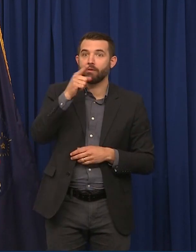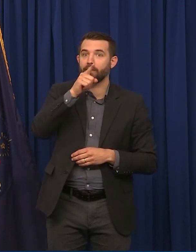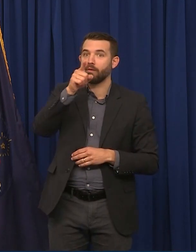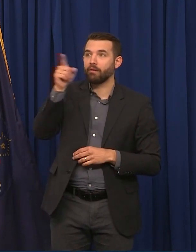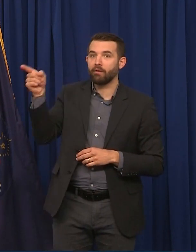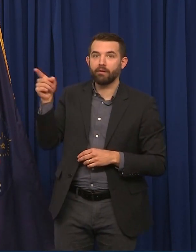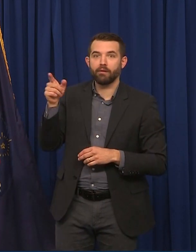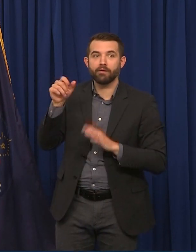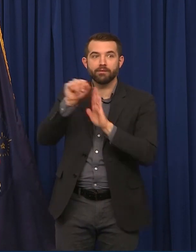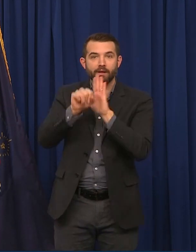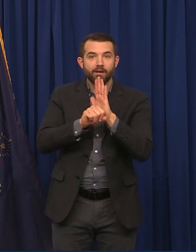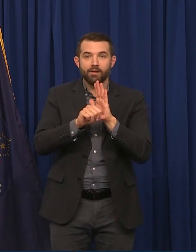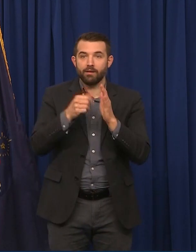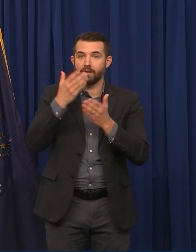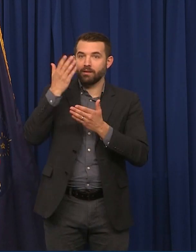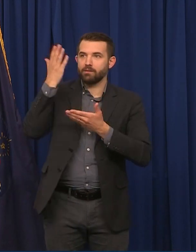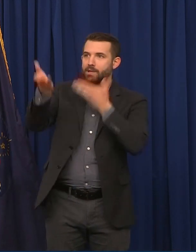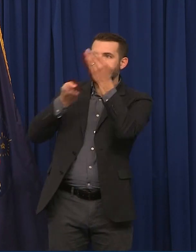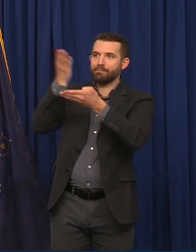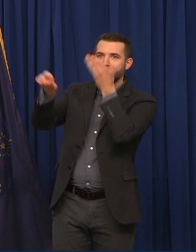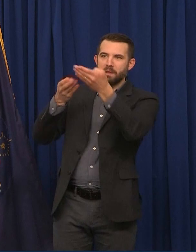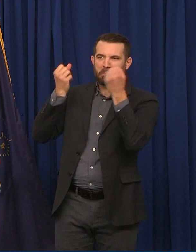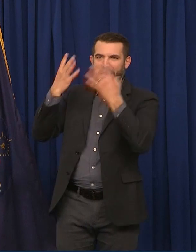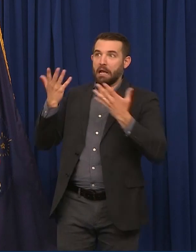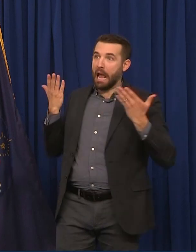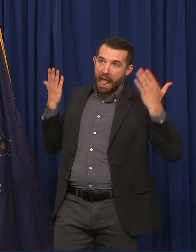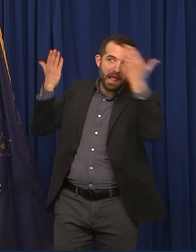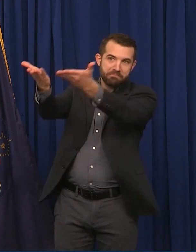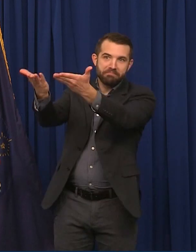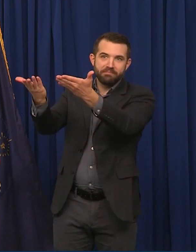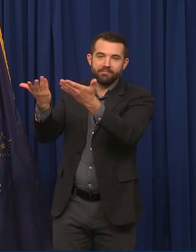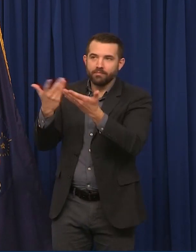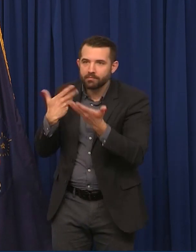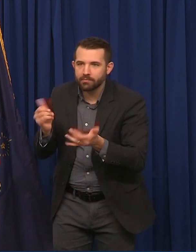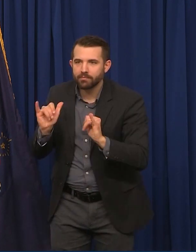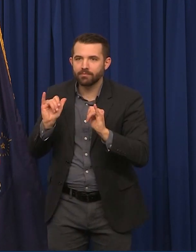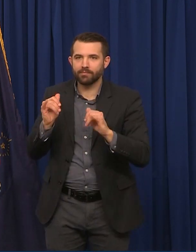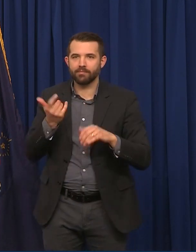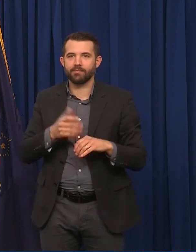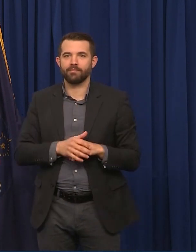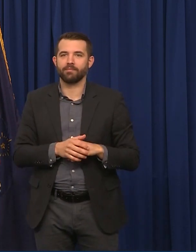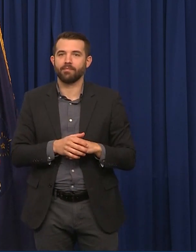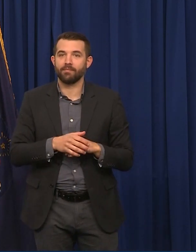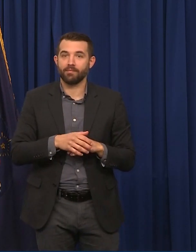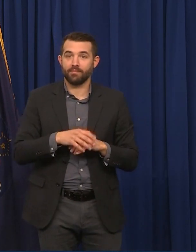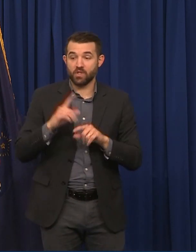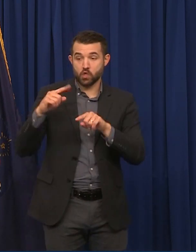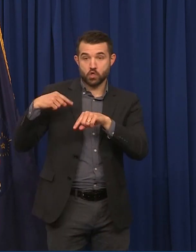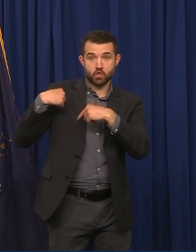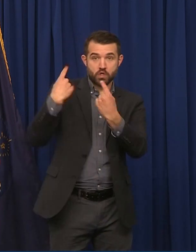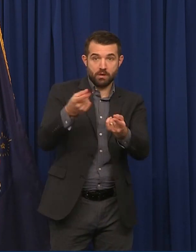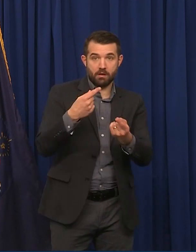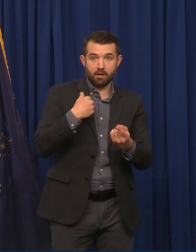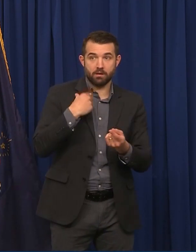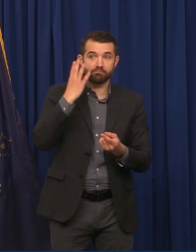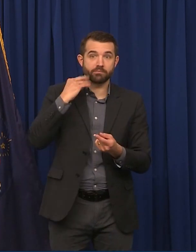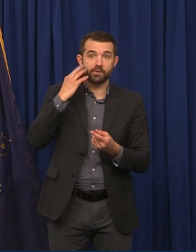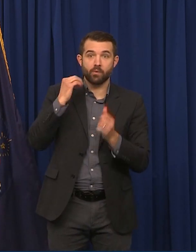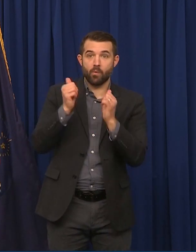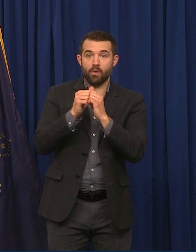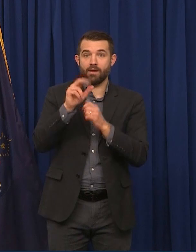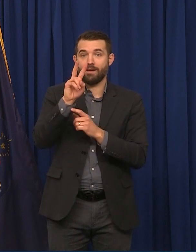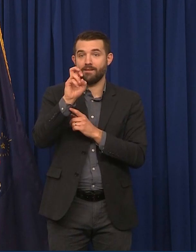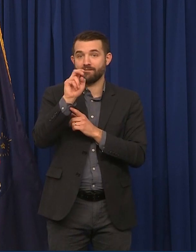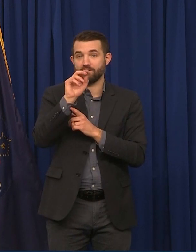I have not yet seen, at least from any of the vendors that we've been working with, I am not aware of a single vendor coming to us